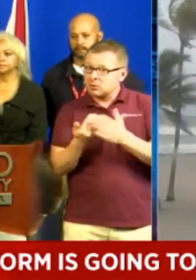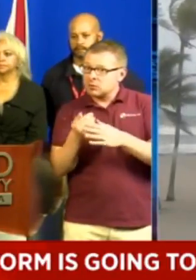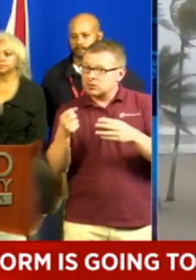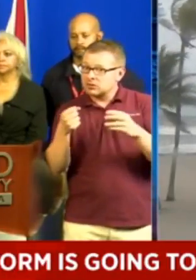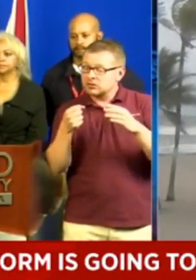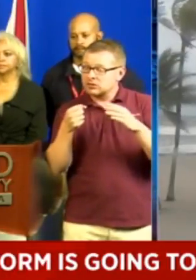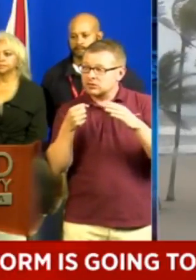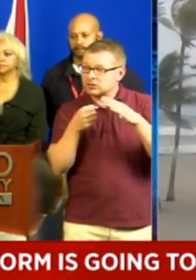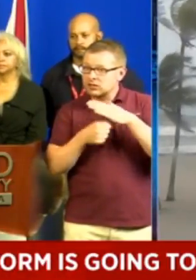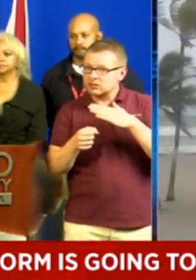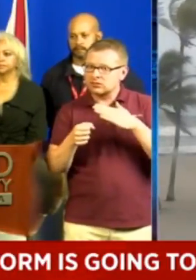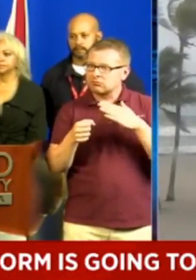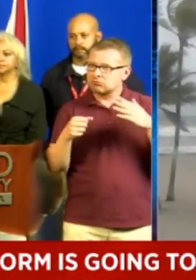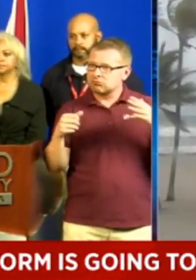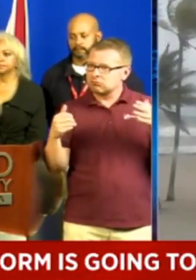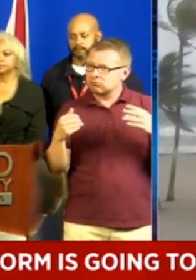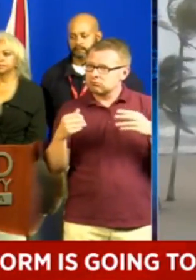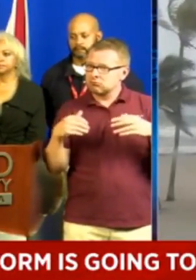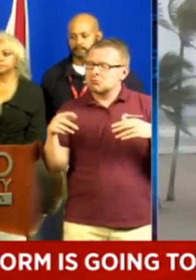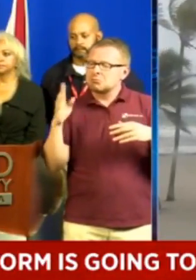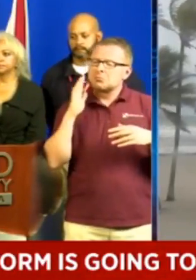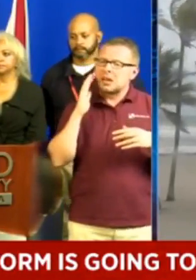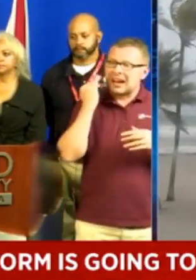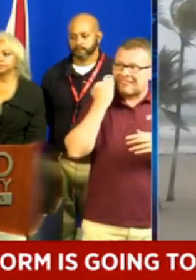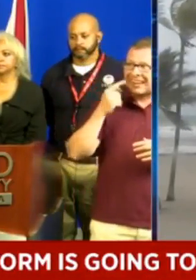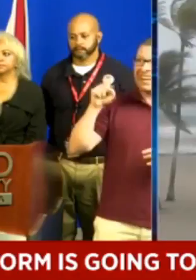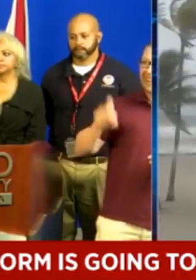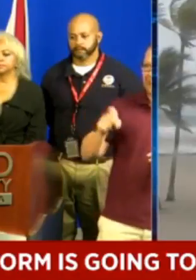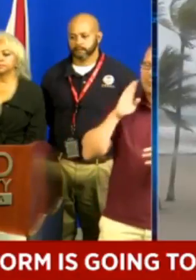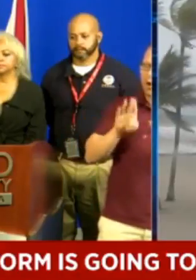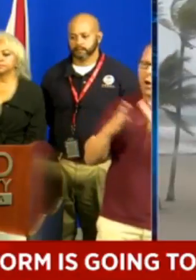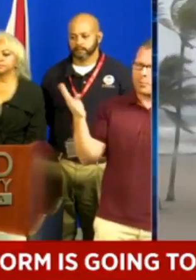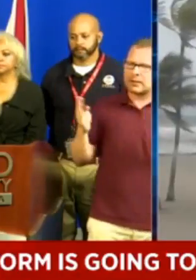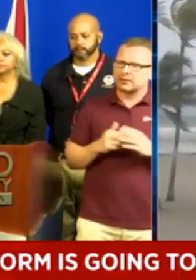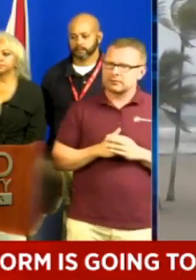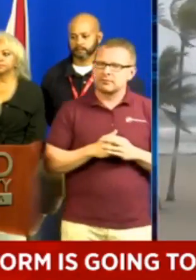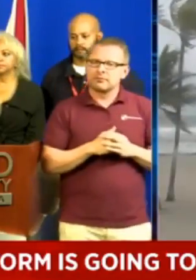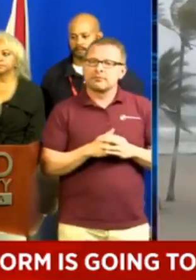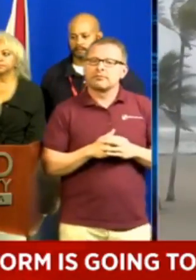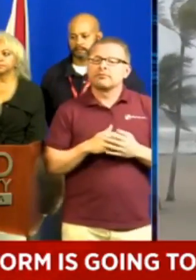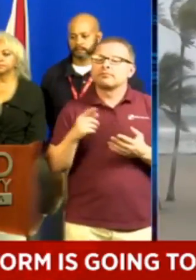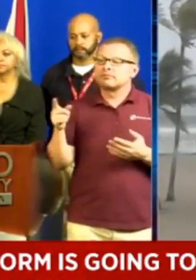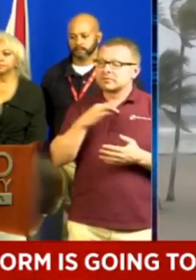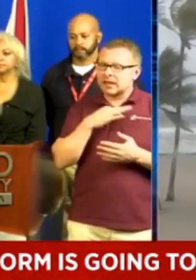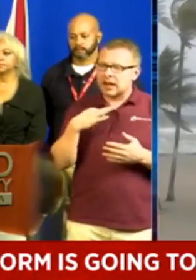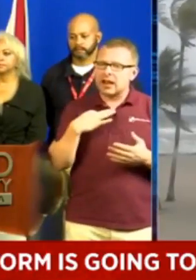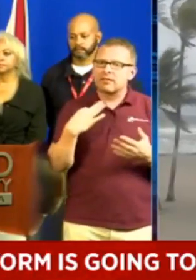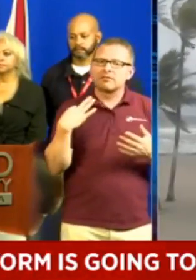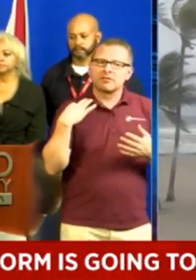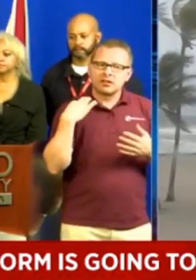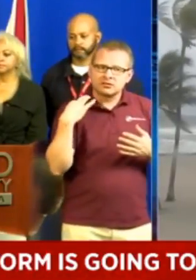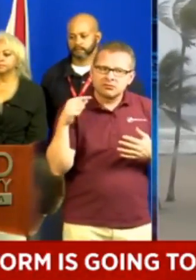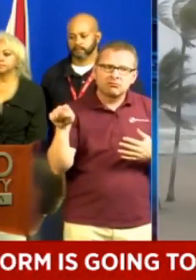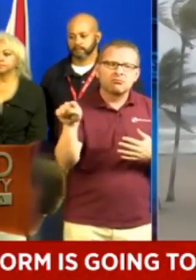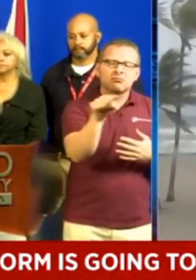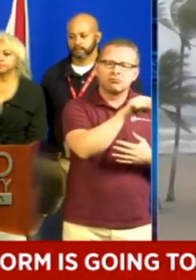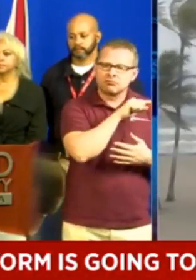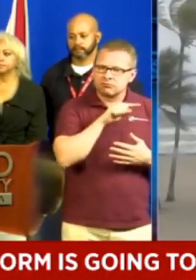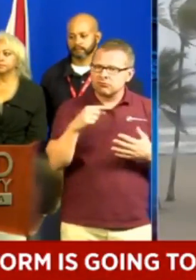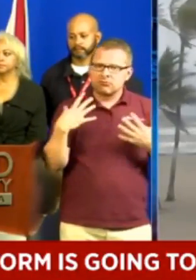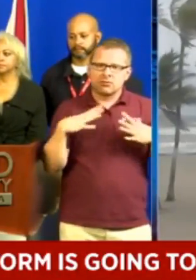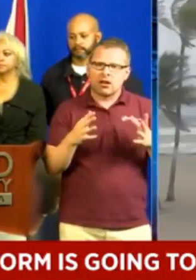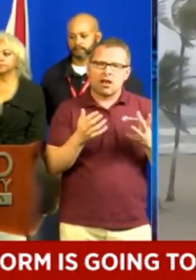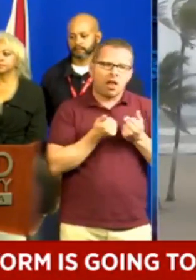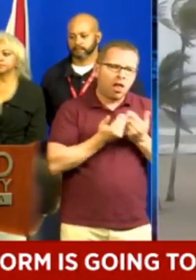of the county. We are staffing our shelters with volunteers, and we're trying not to burn out our volunteers because we know we will need them